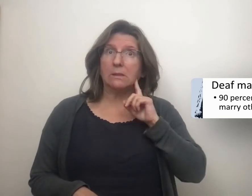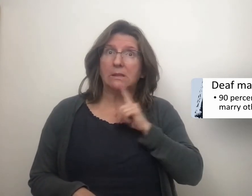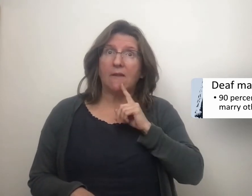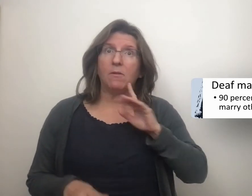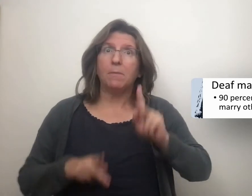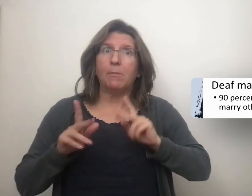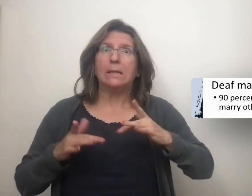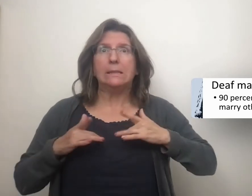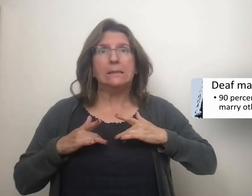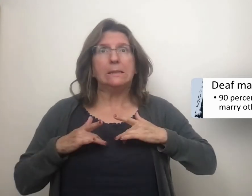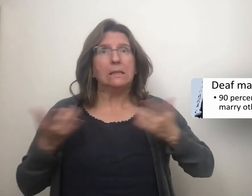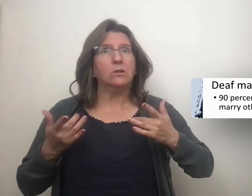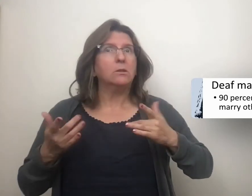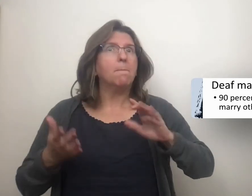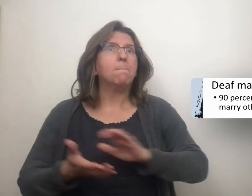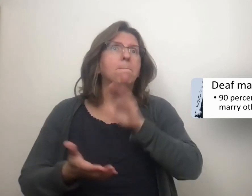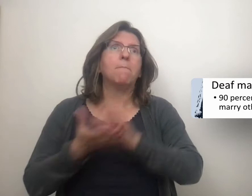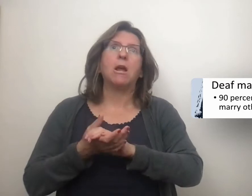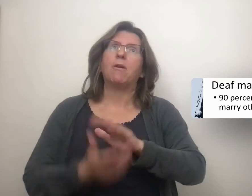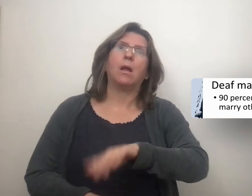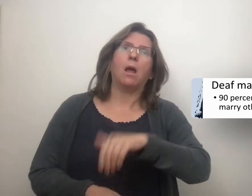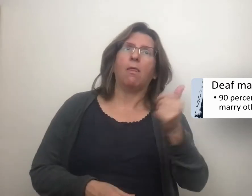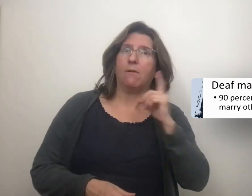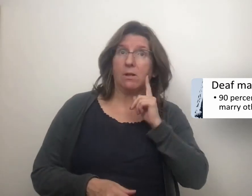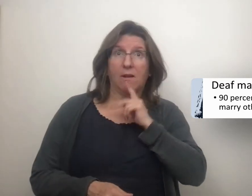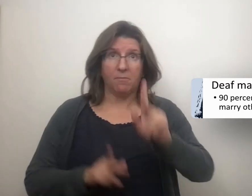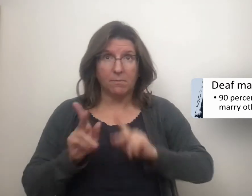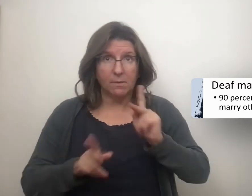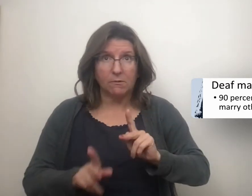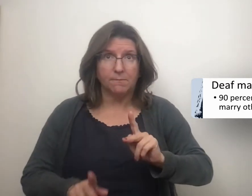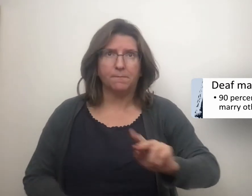Were you aware that 90% of deaf people marry other deaf people?